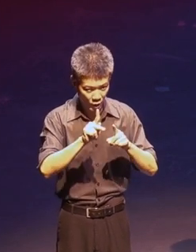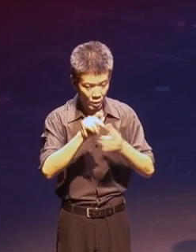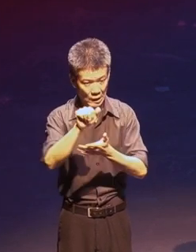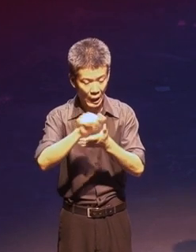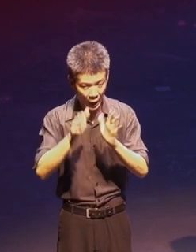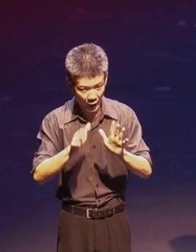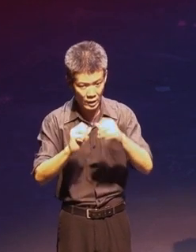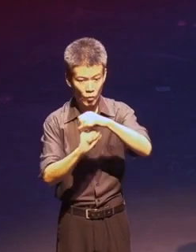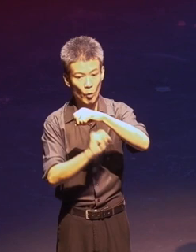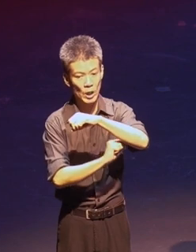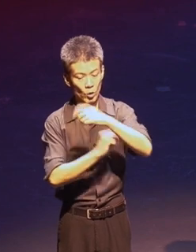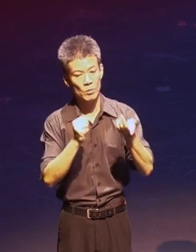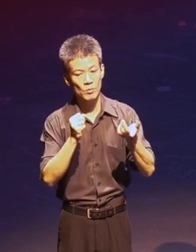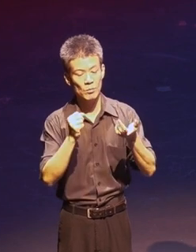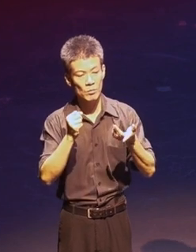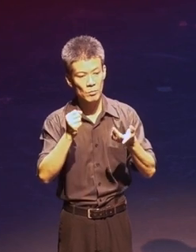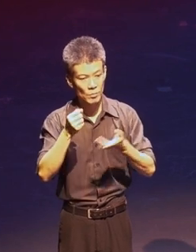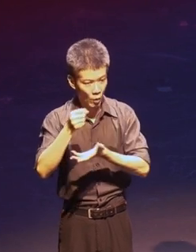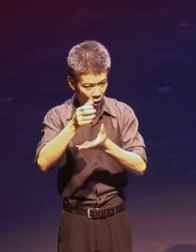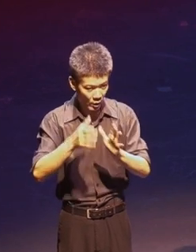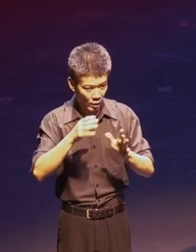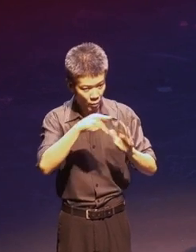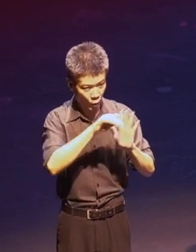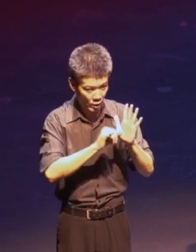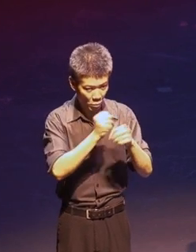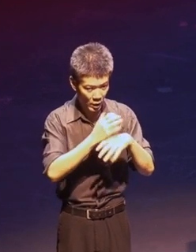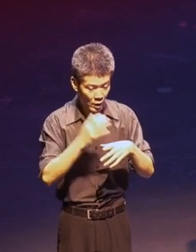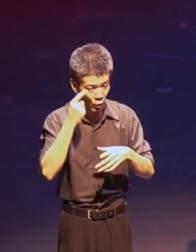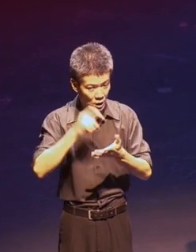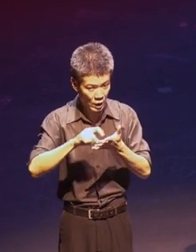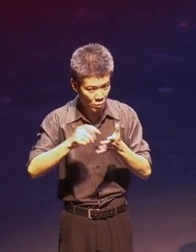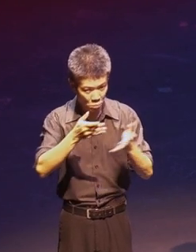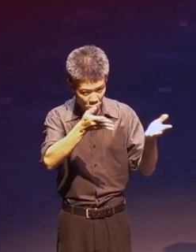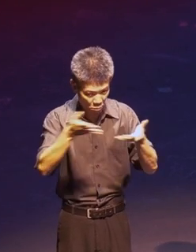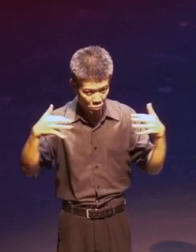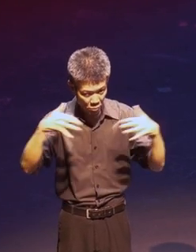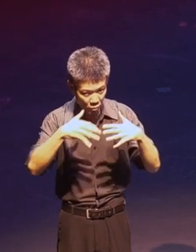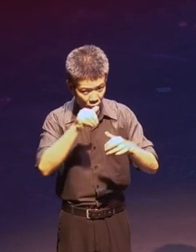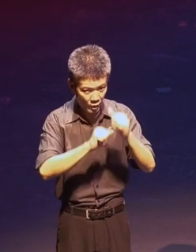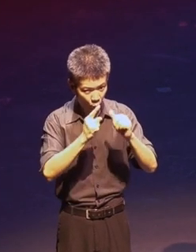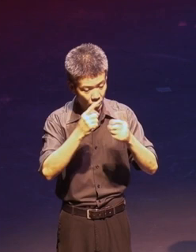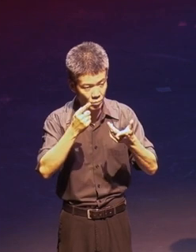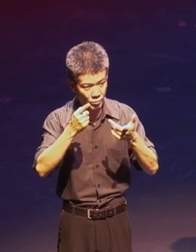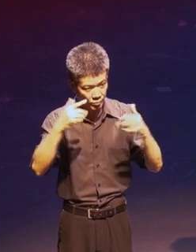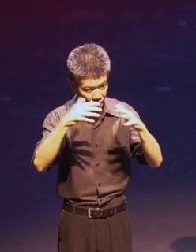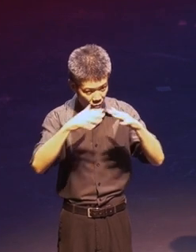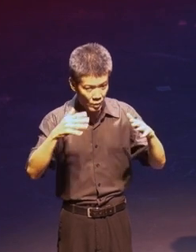artists, foundations, funders, policymakers, researchers, to all come together under one umbrella